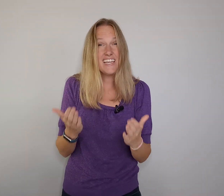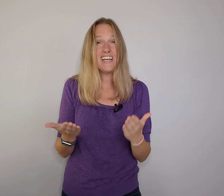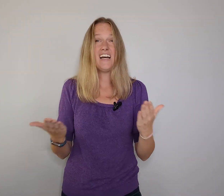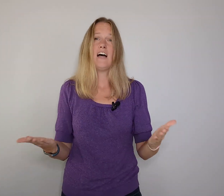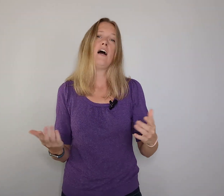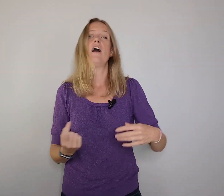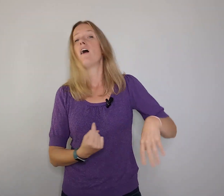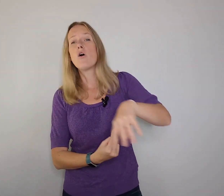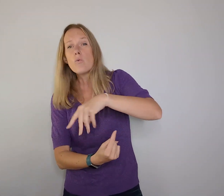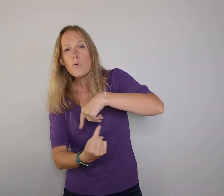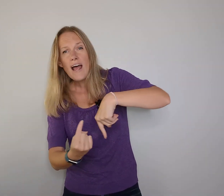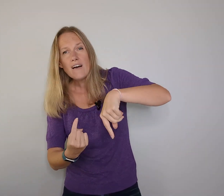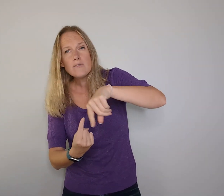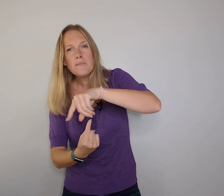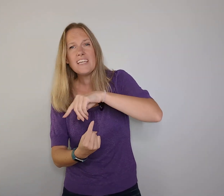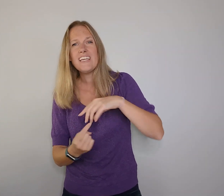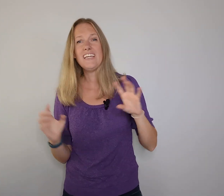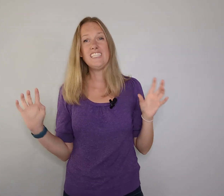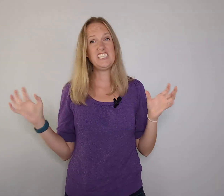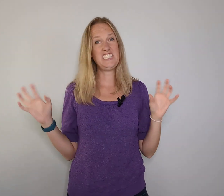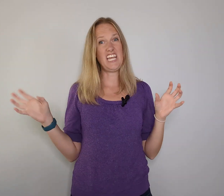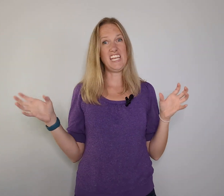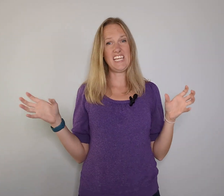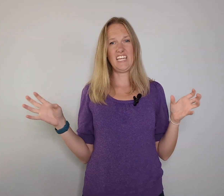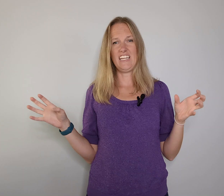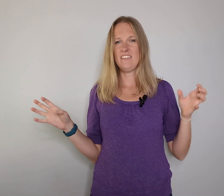everything around me is shaken.